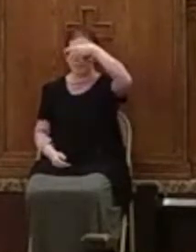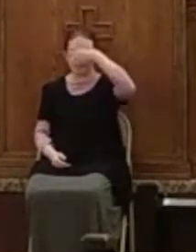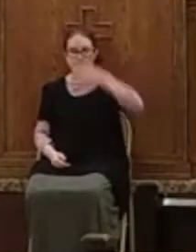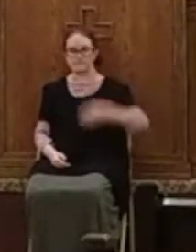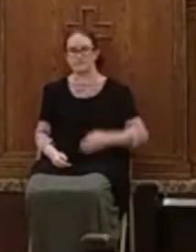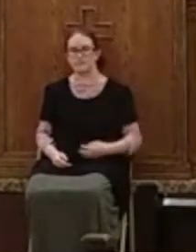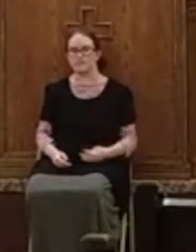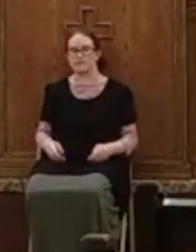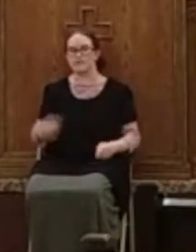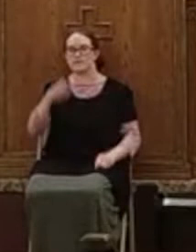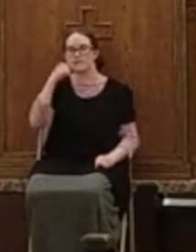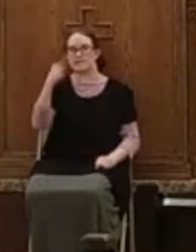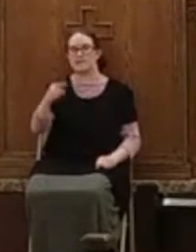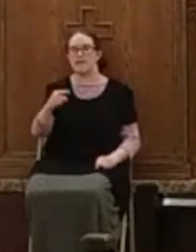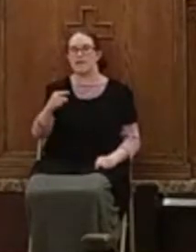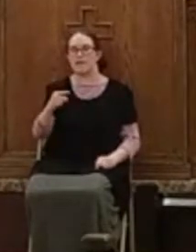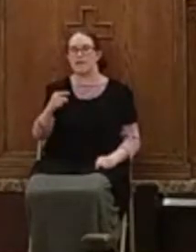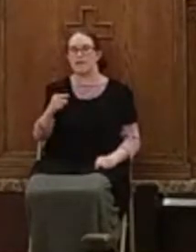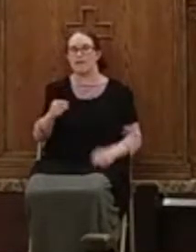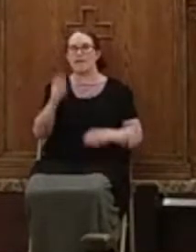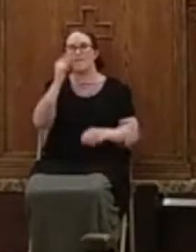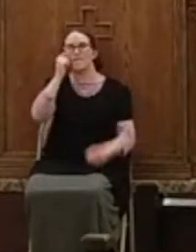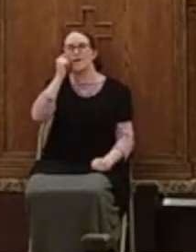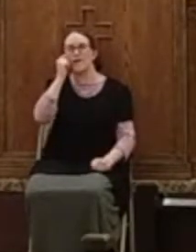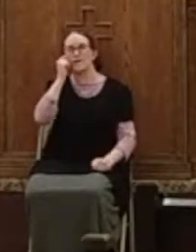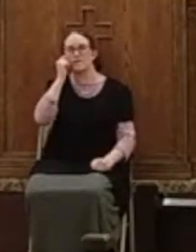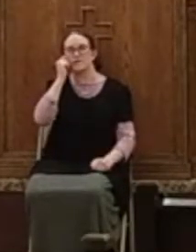is to say, his flesh.